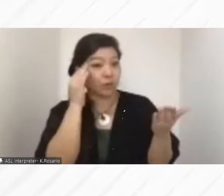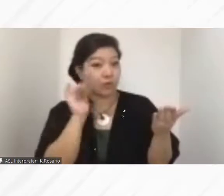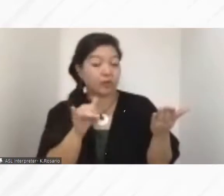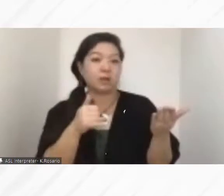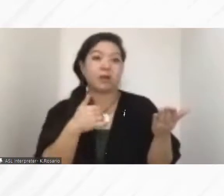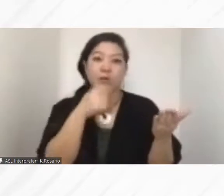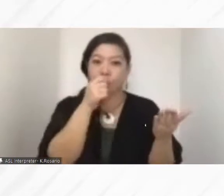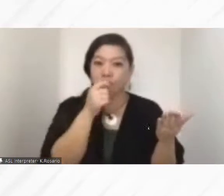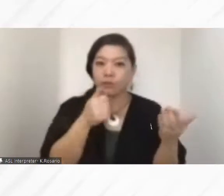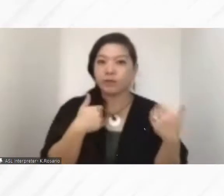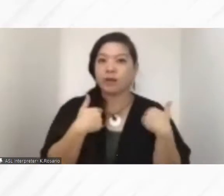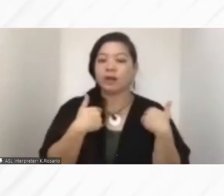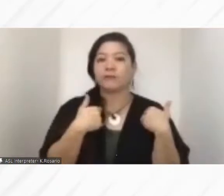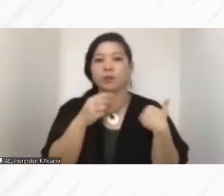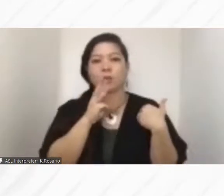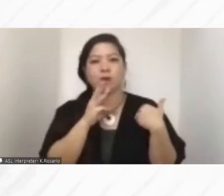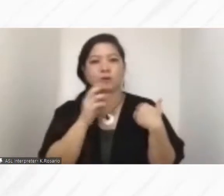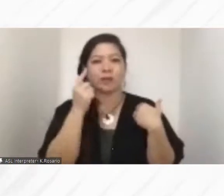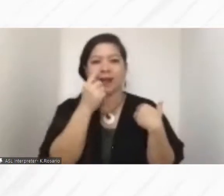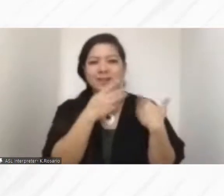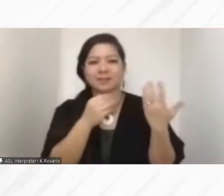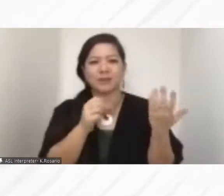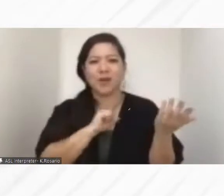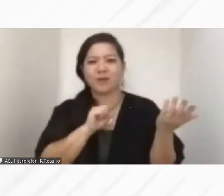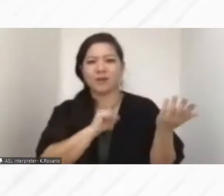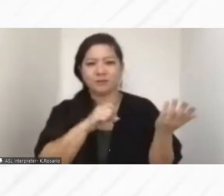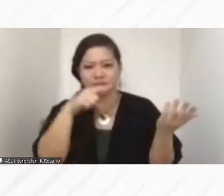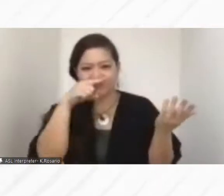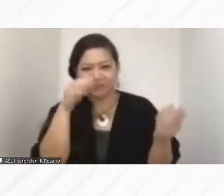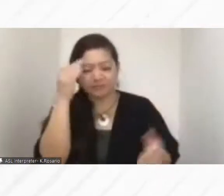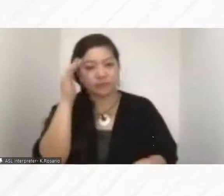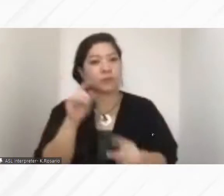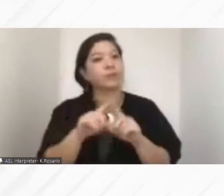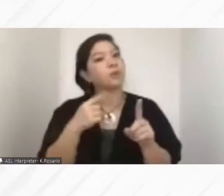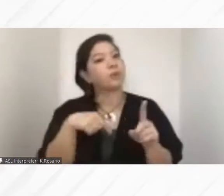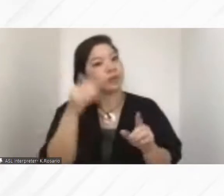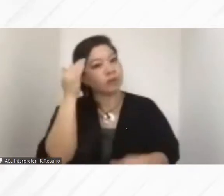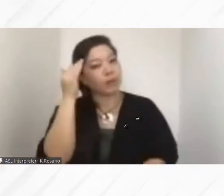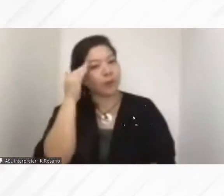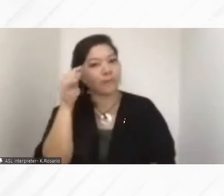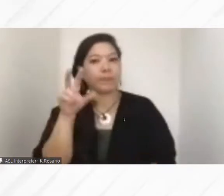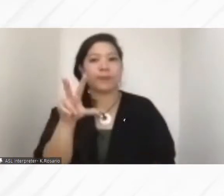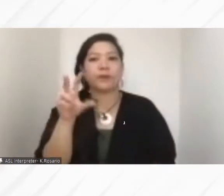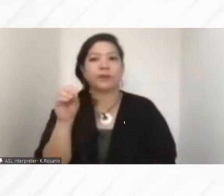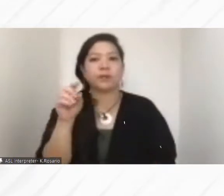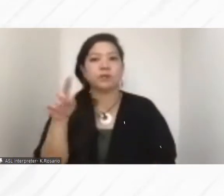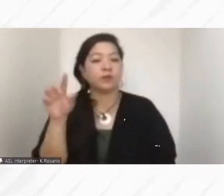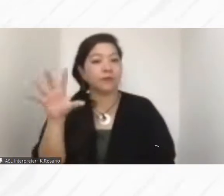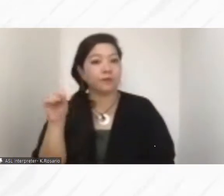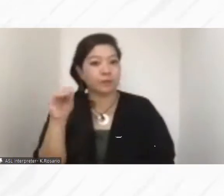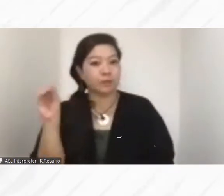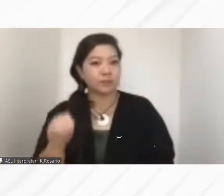runny nose, I'd have watery eyes, I'd be coughing, I'd be sneezing. But we know that 30 to 50% of people